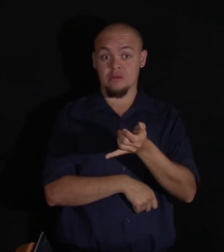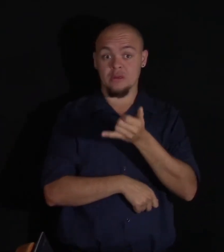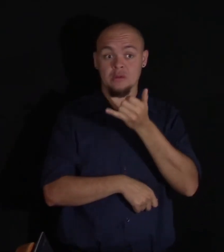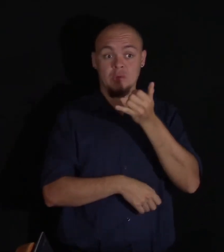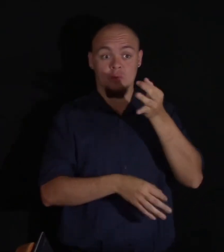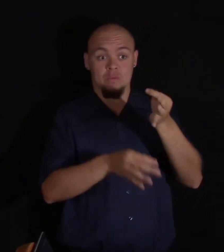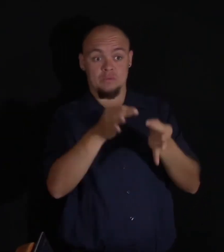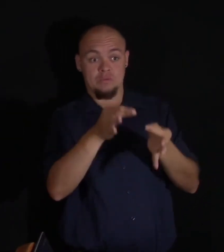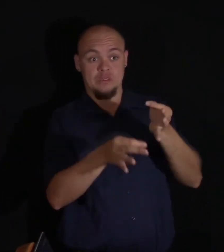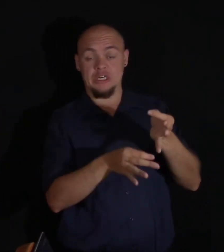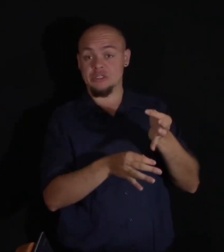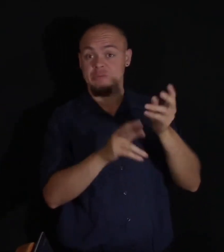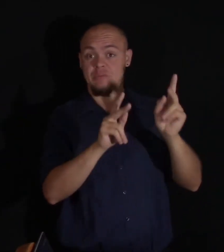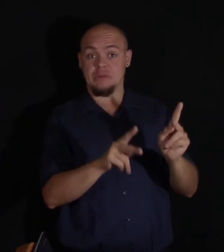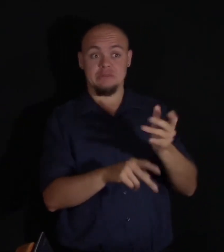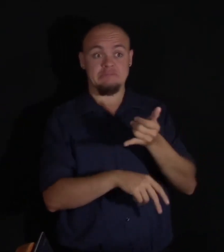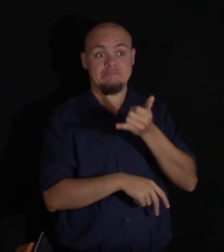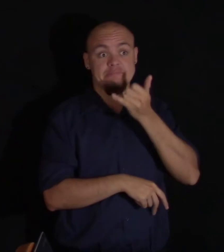somebody else?